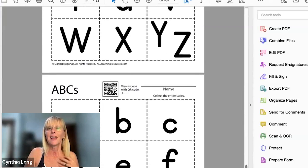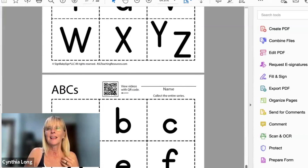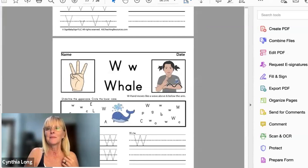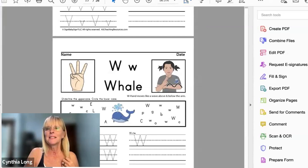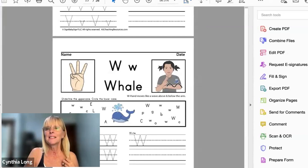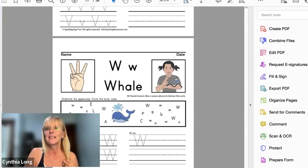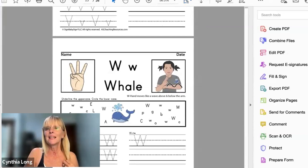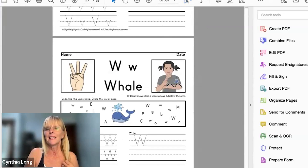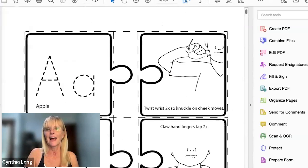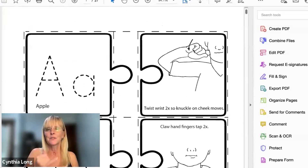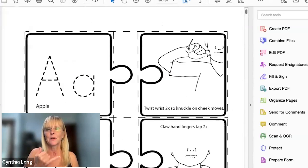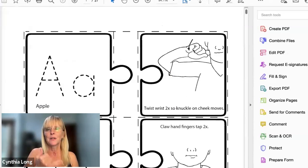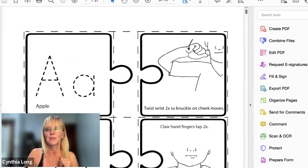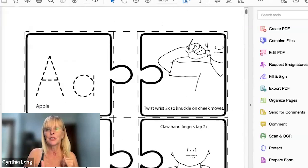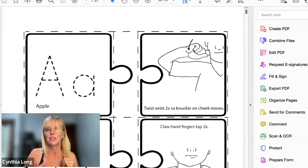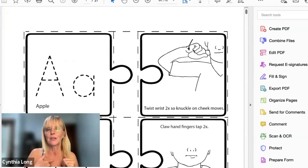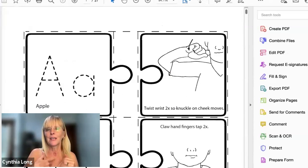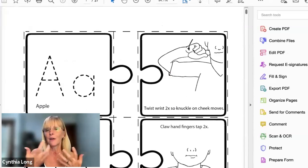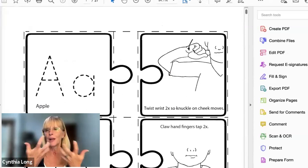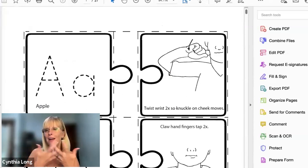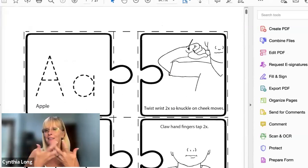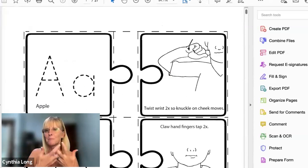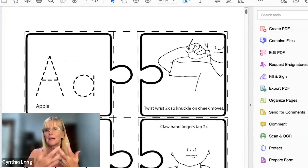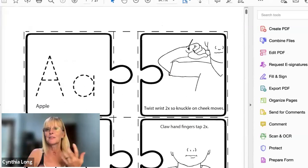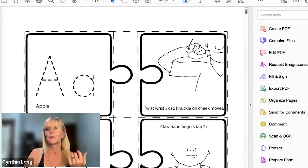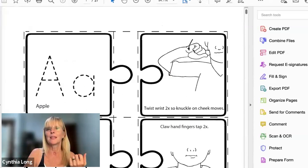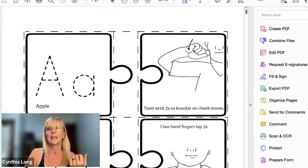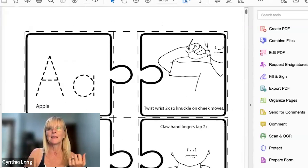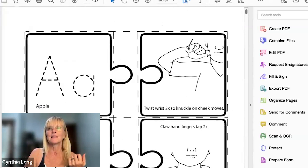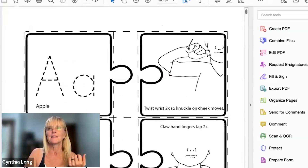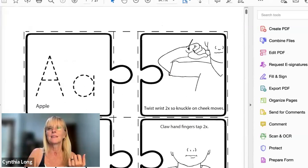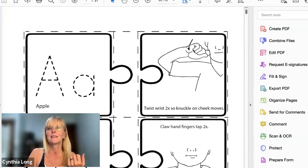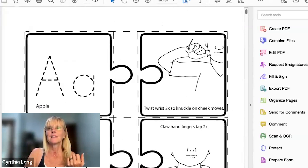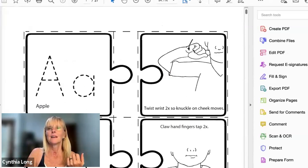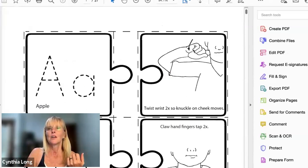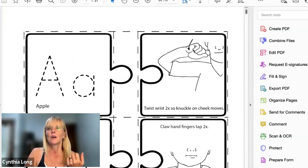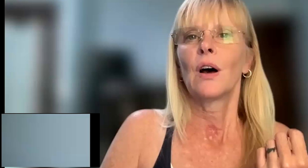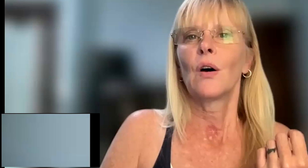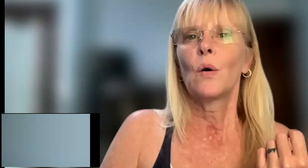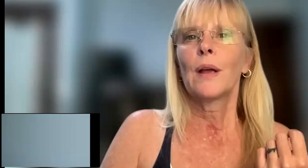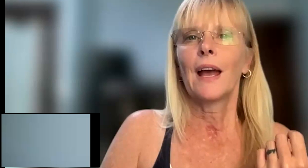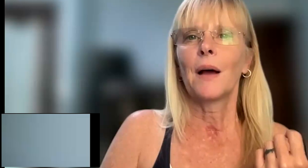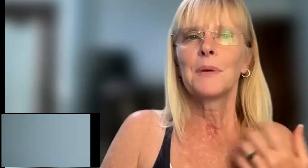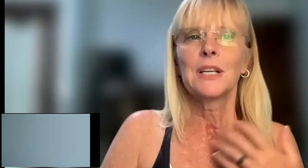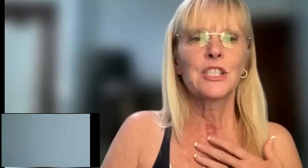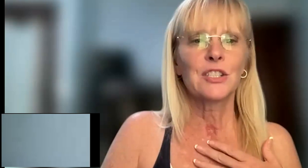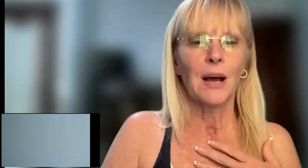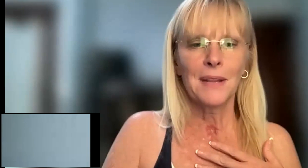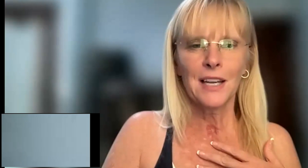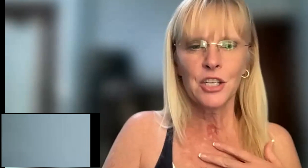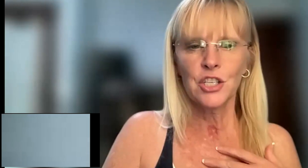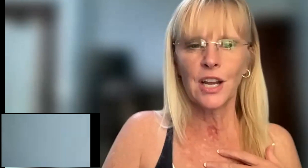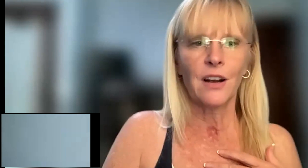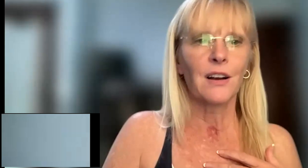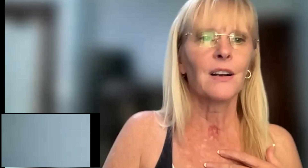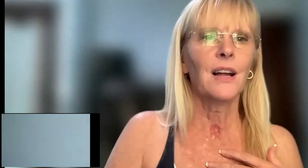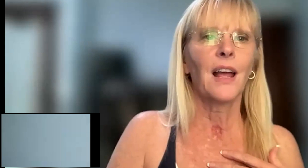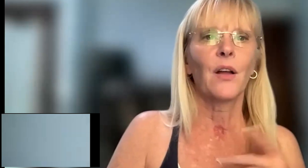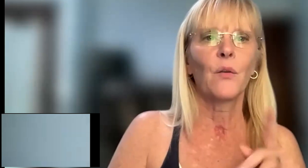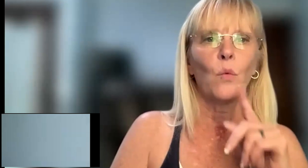And let me see the last one I was going to show you. Yeah, we have some puzzle things. Okay, I'm going to stop that share. And